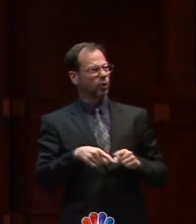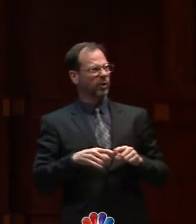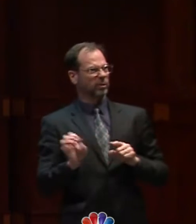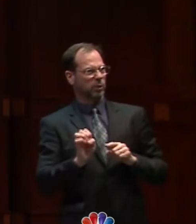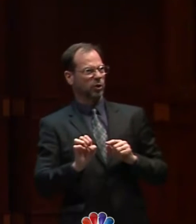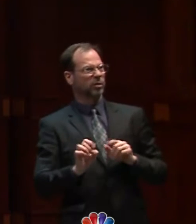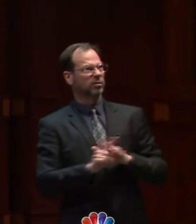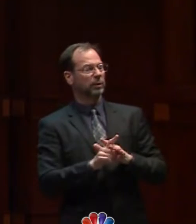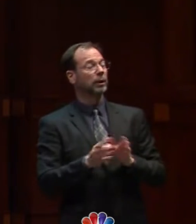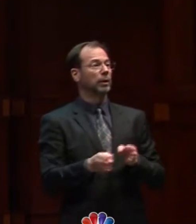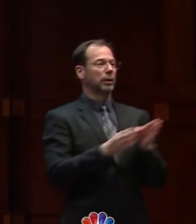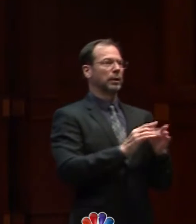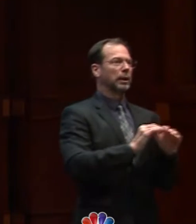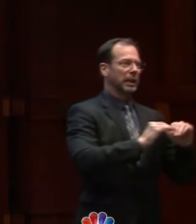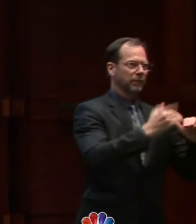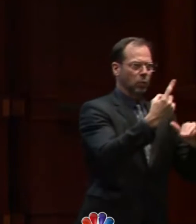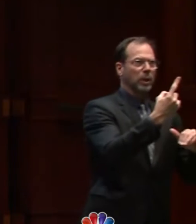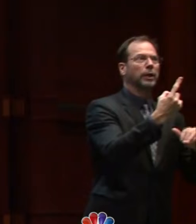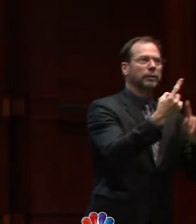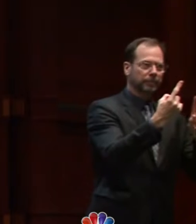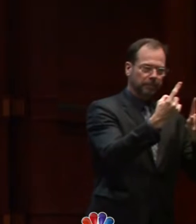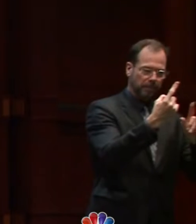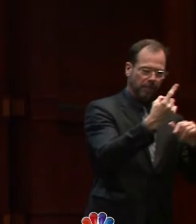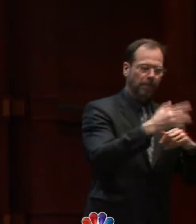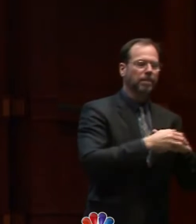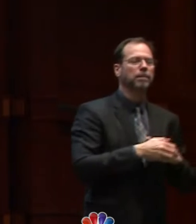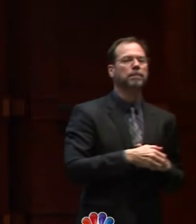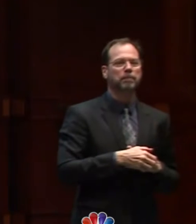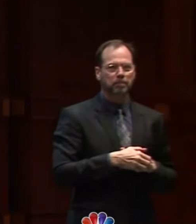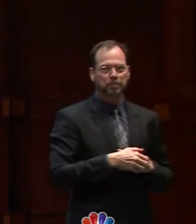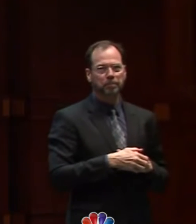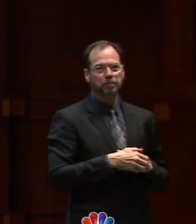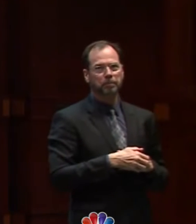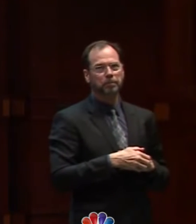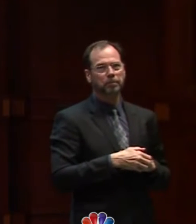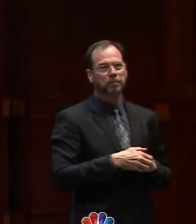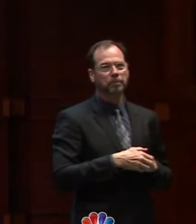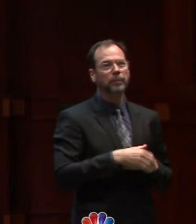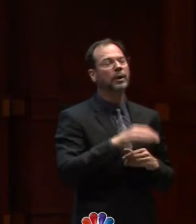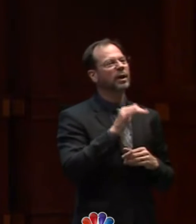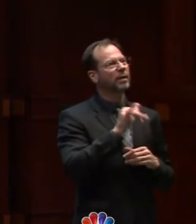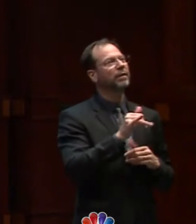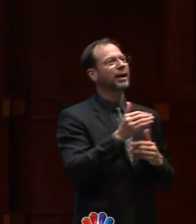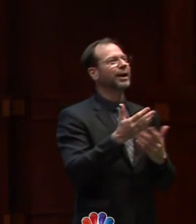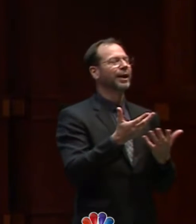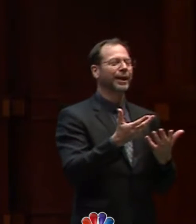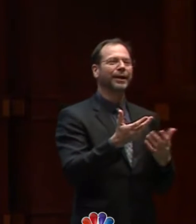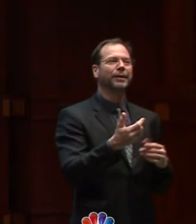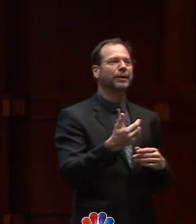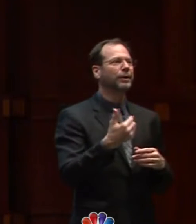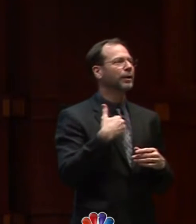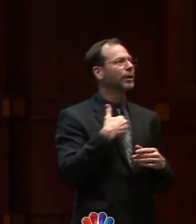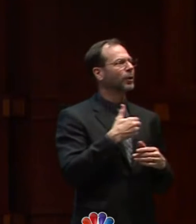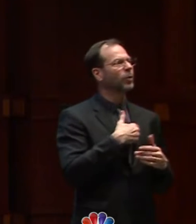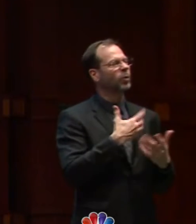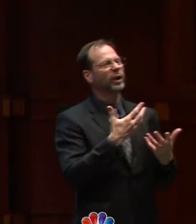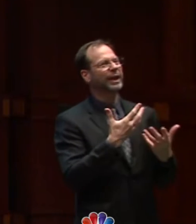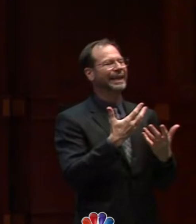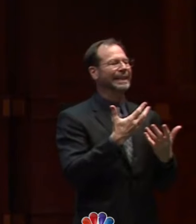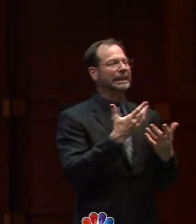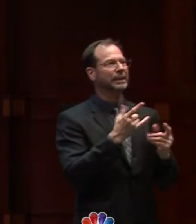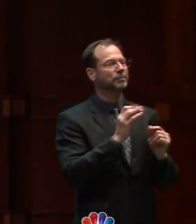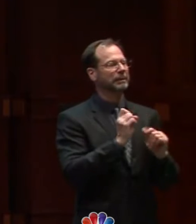then finally, level one, and I'll mention that as I close up here in just a minute, is the things that we'll look at that are pretty